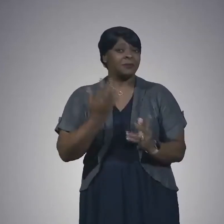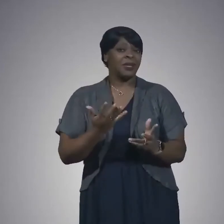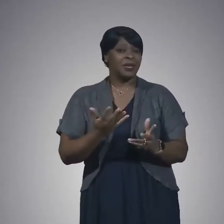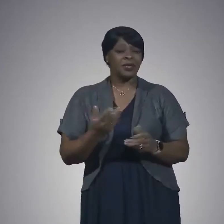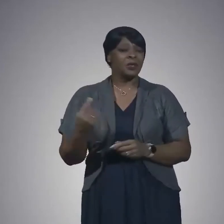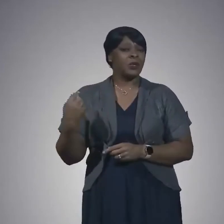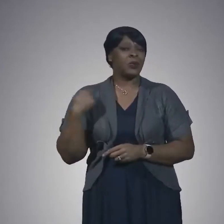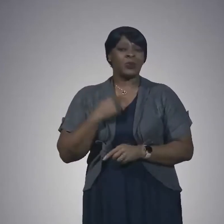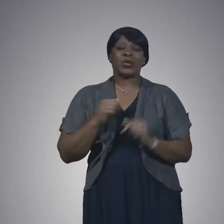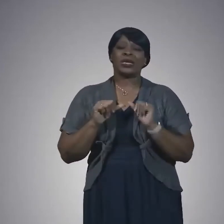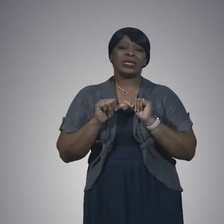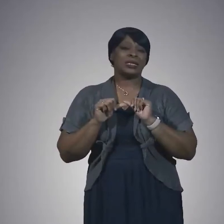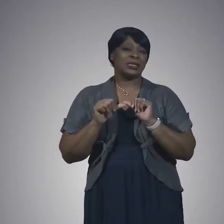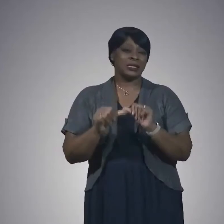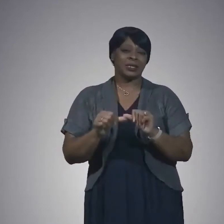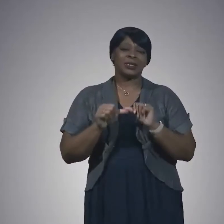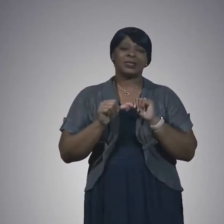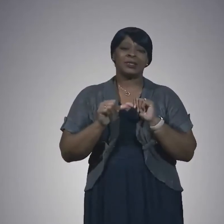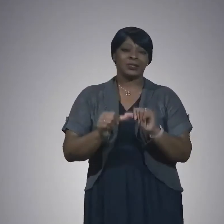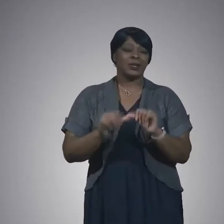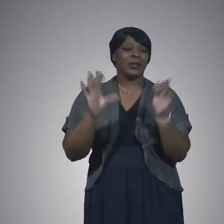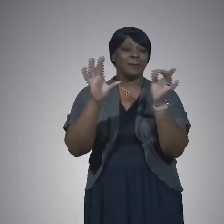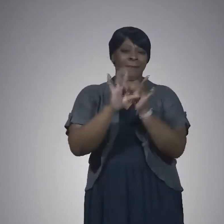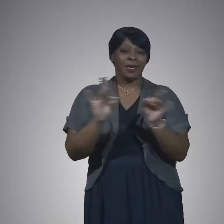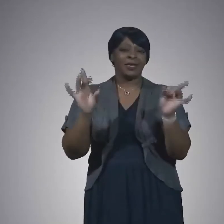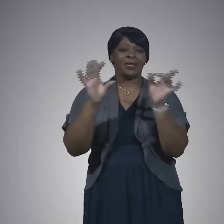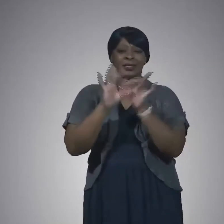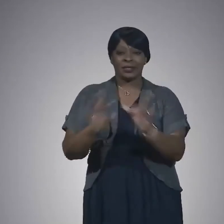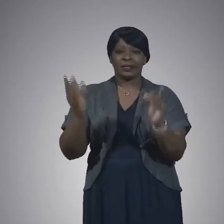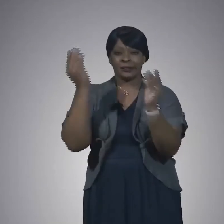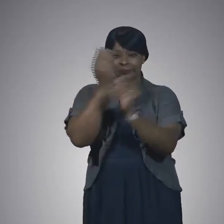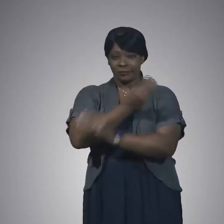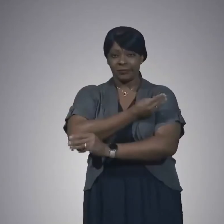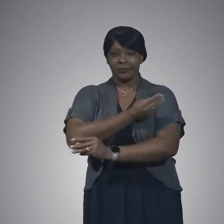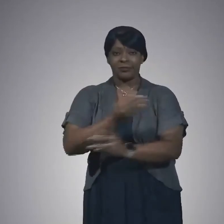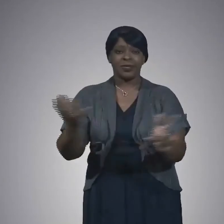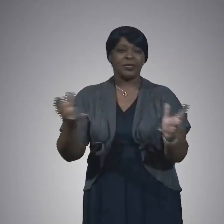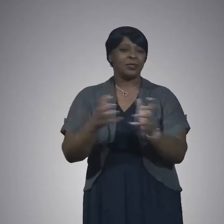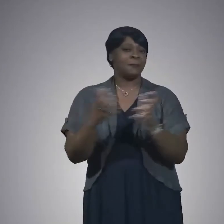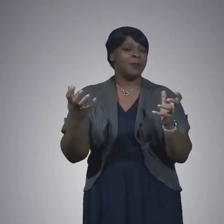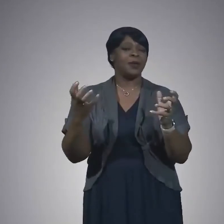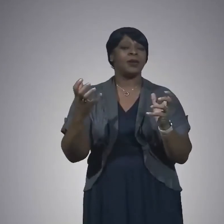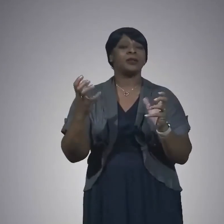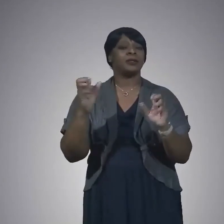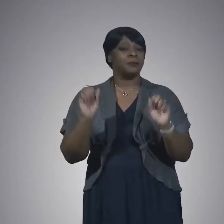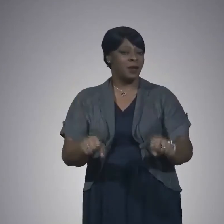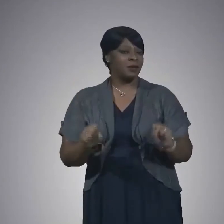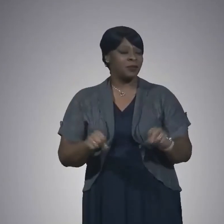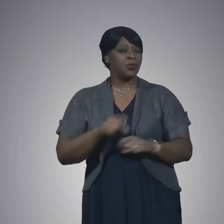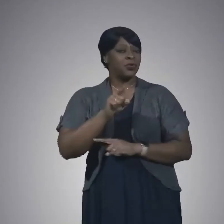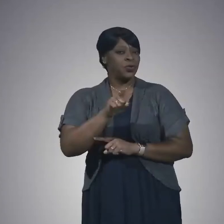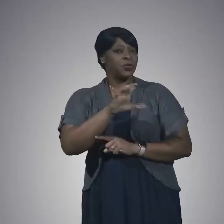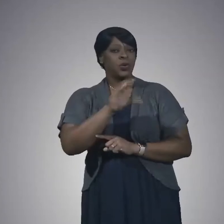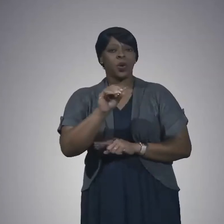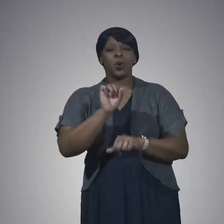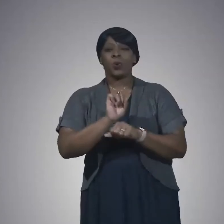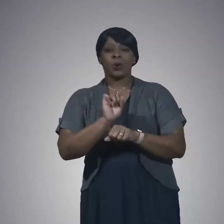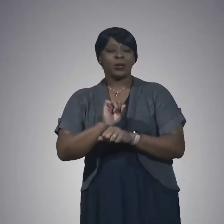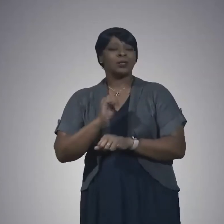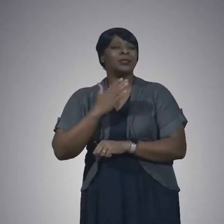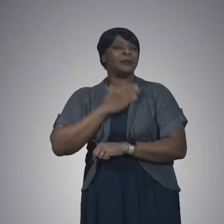we continue to bring the message to as many people as possible. You and your colleagues do the